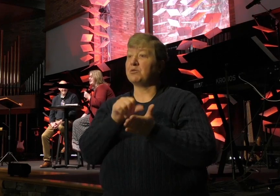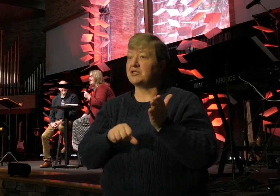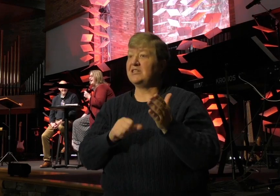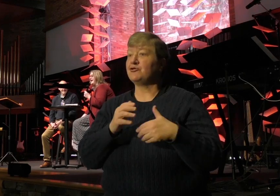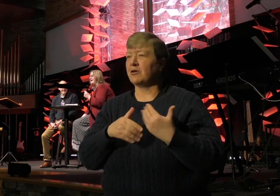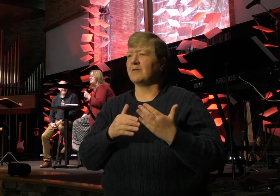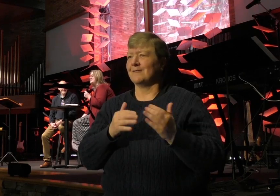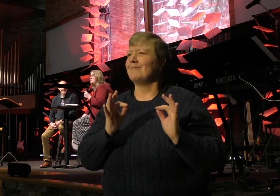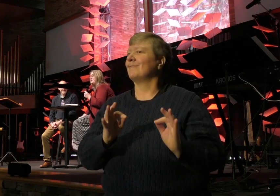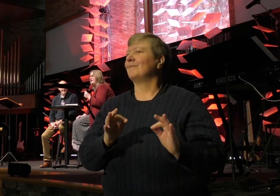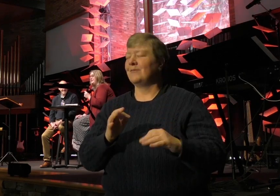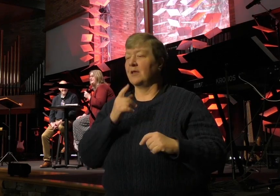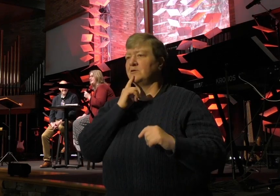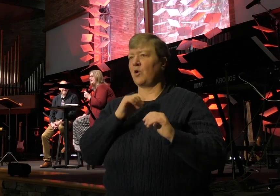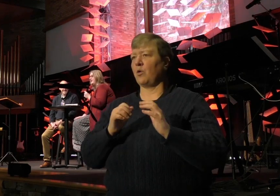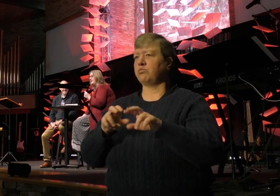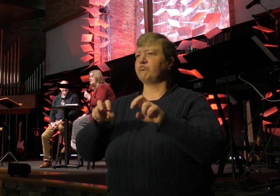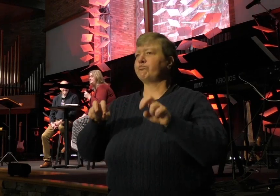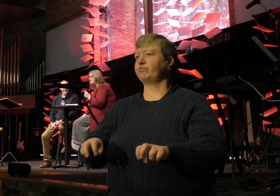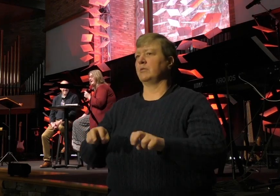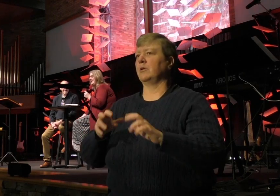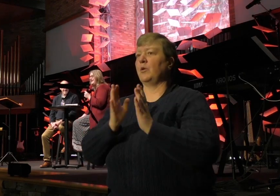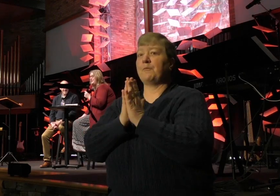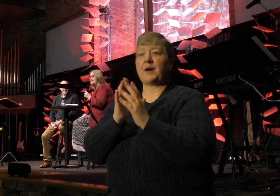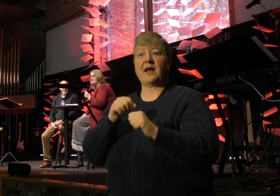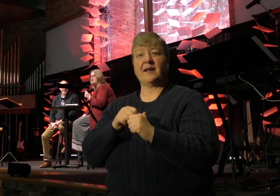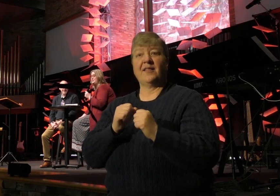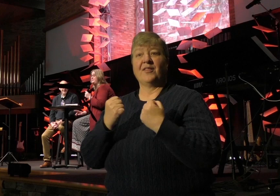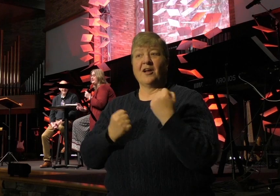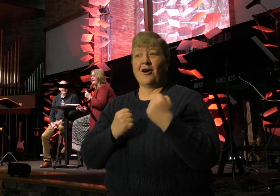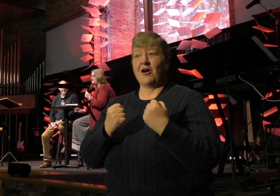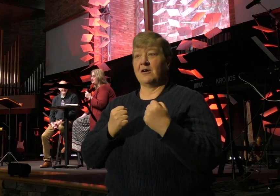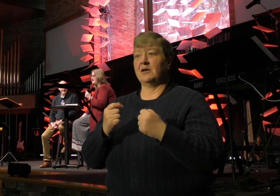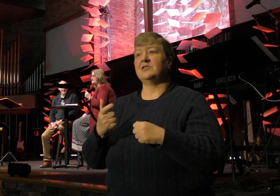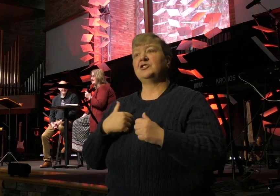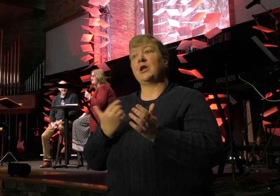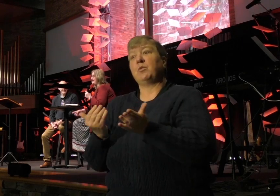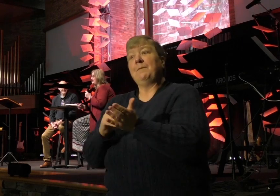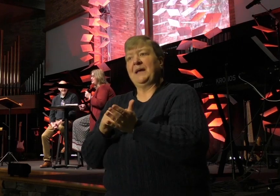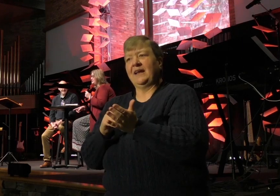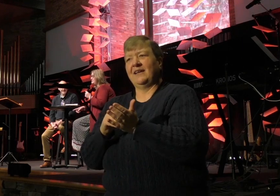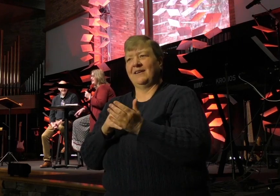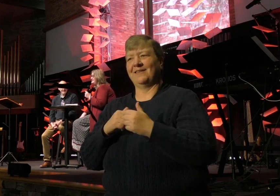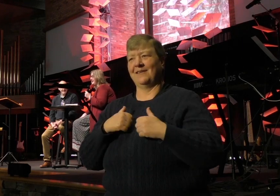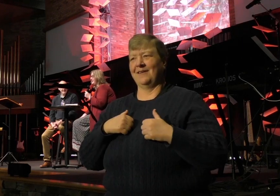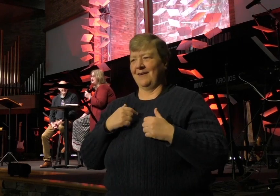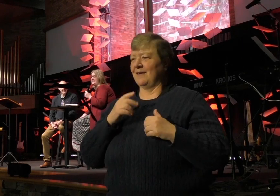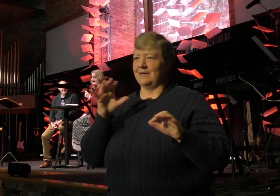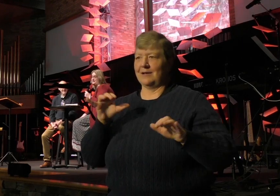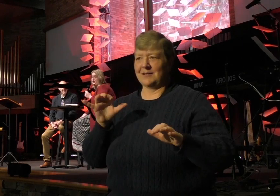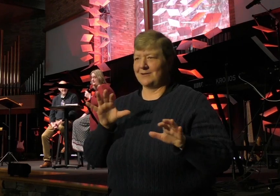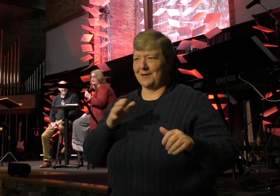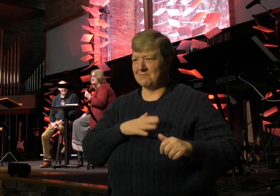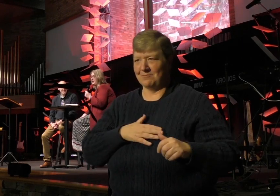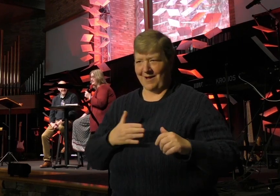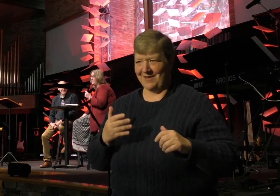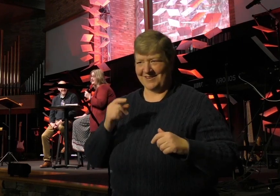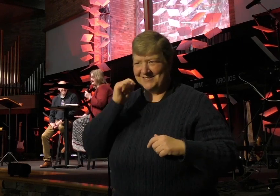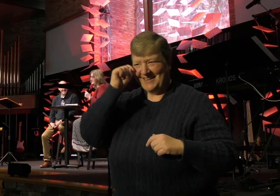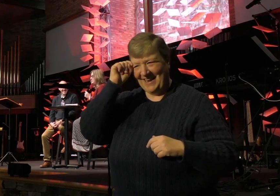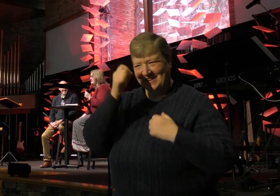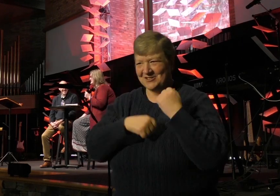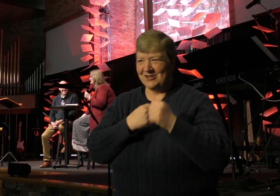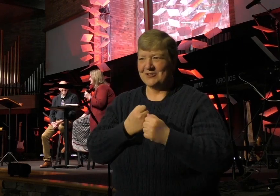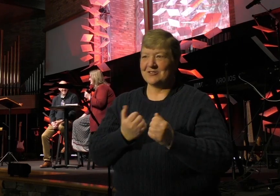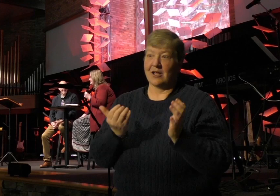rescheduled. And so we prayed right there in the car. And not only did she repeat after me as I made her do my entire teenage years